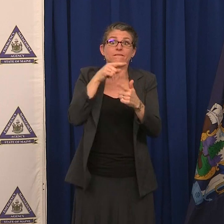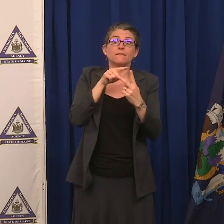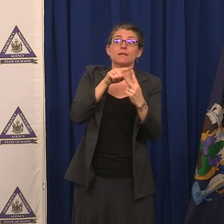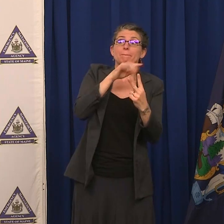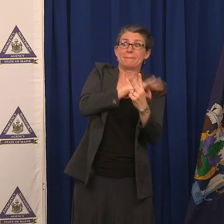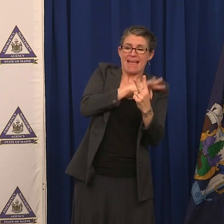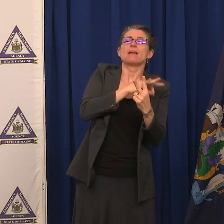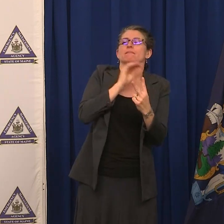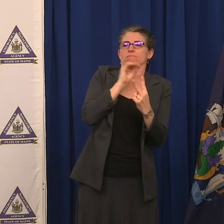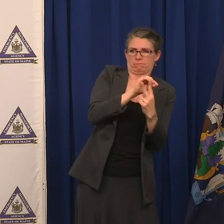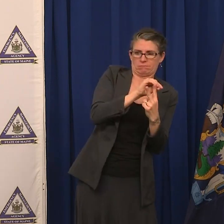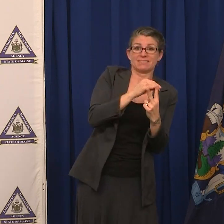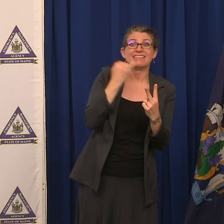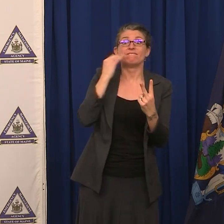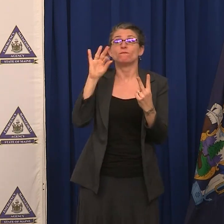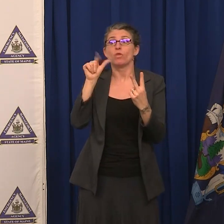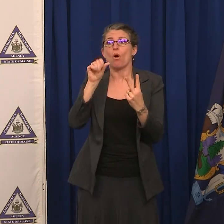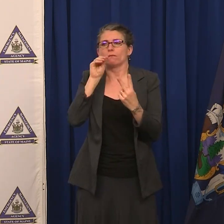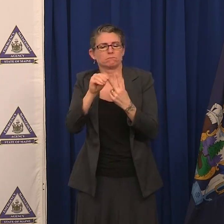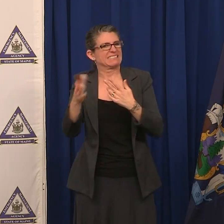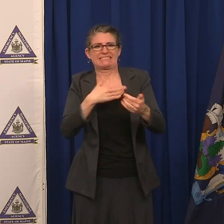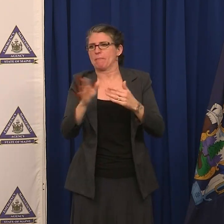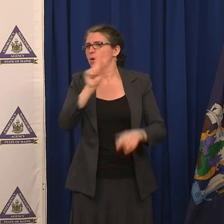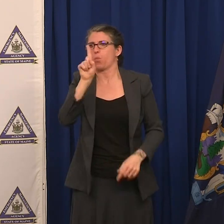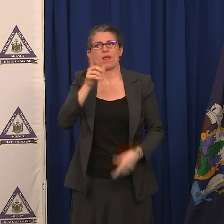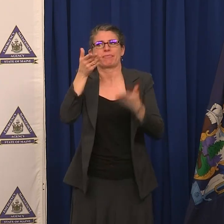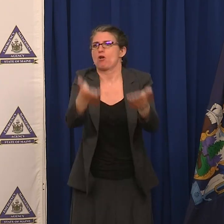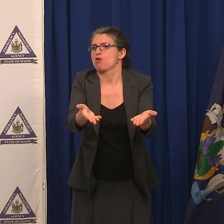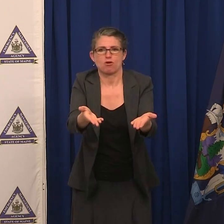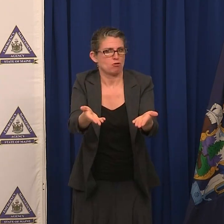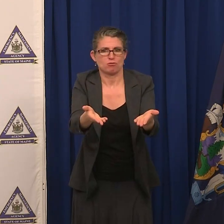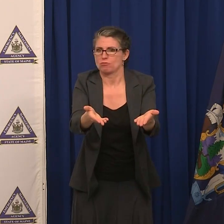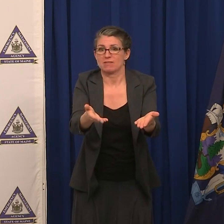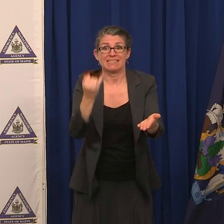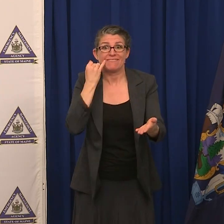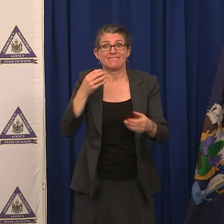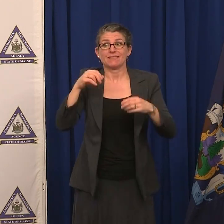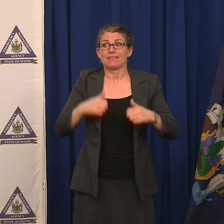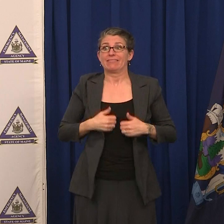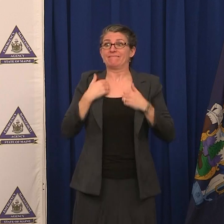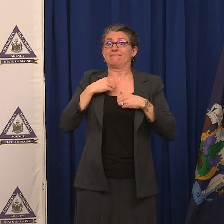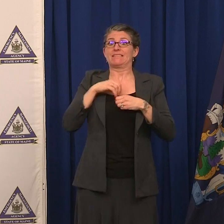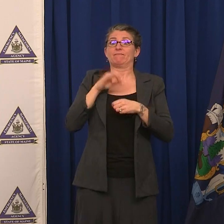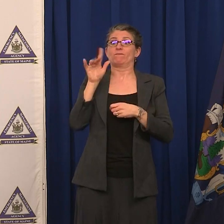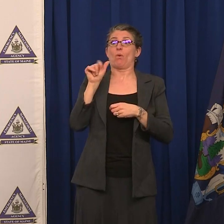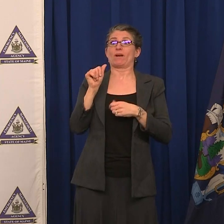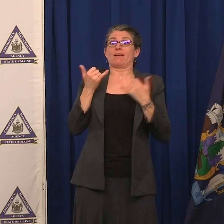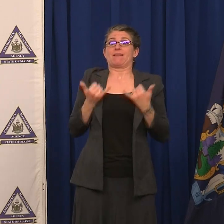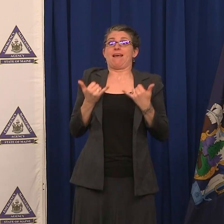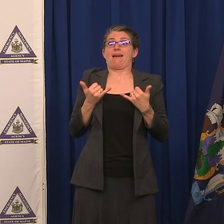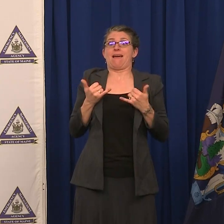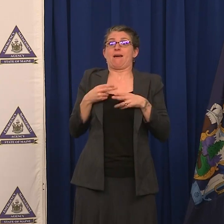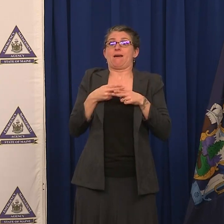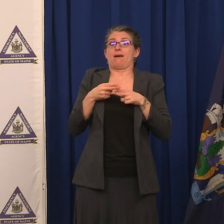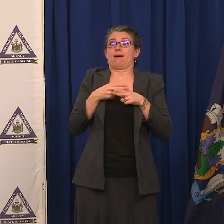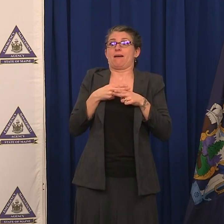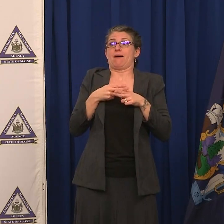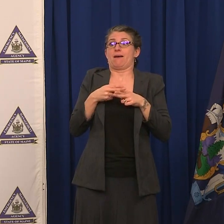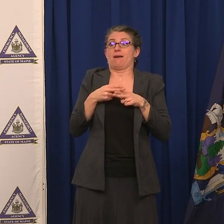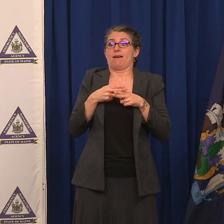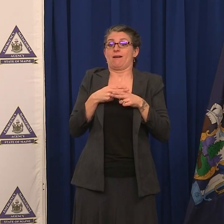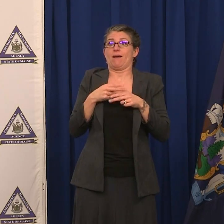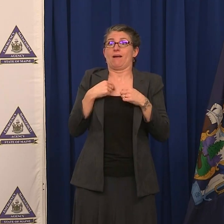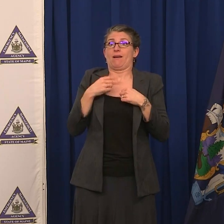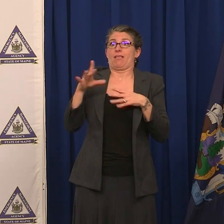visiting California for the weekend and you happen to get diagnosed with mumps and you're on your way back to Maine, that case